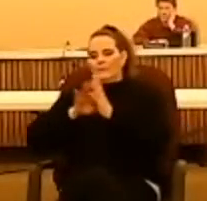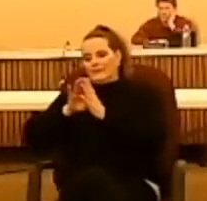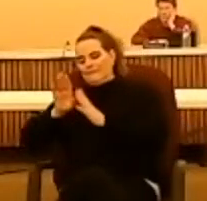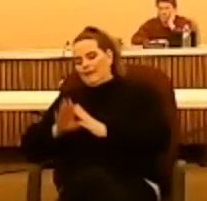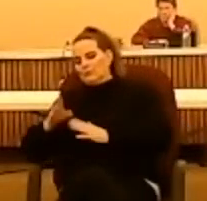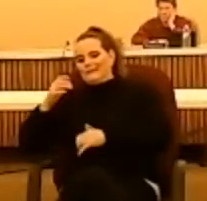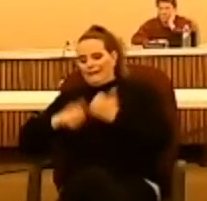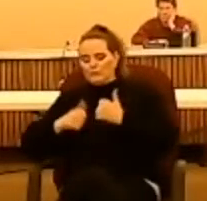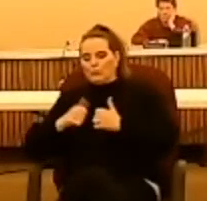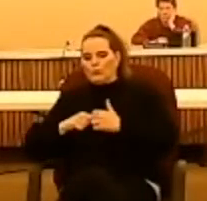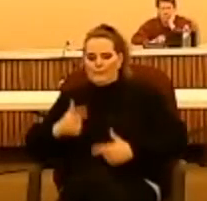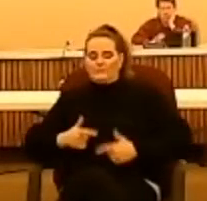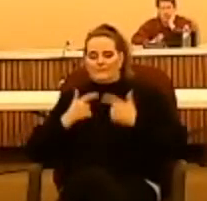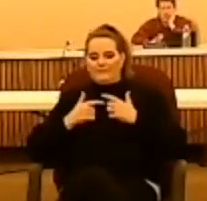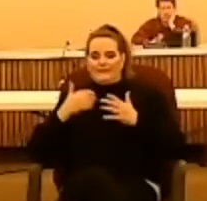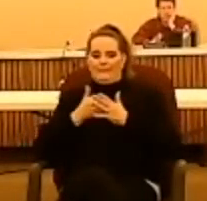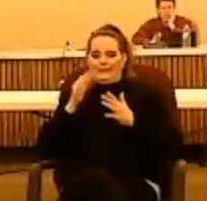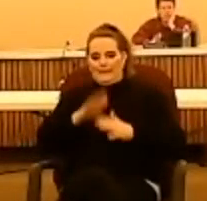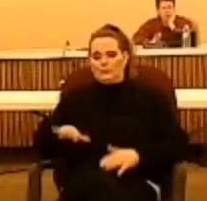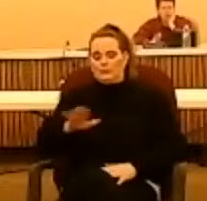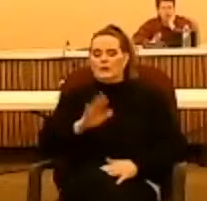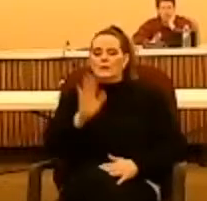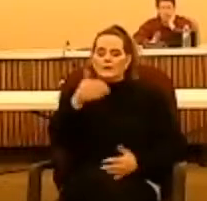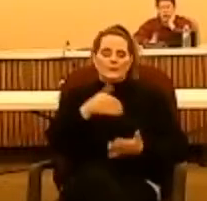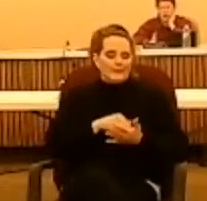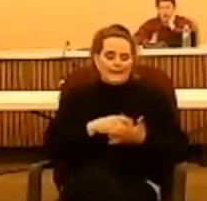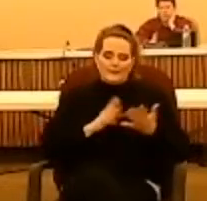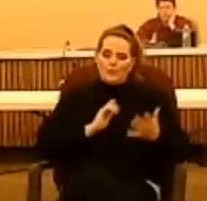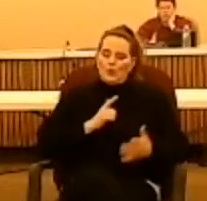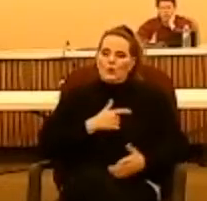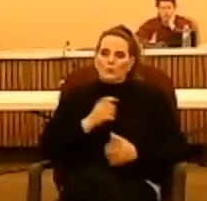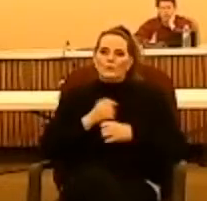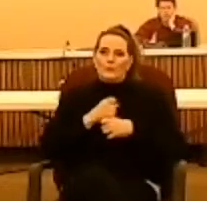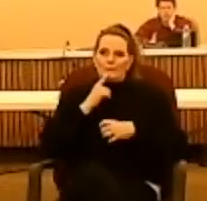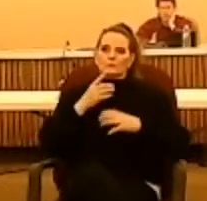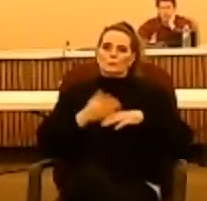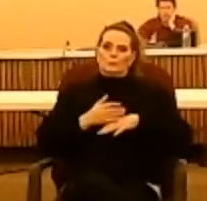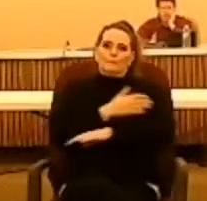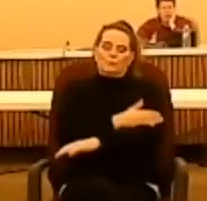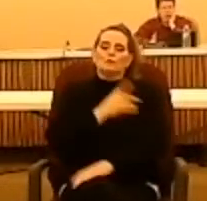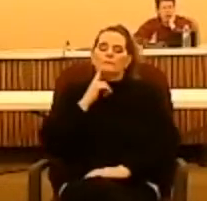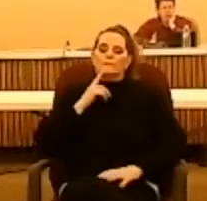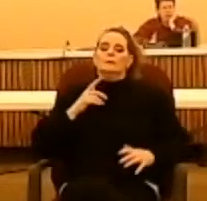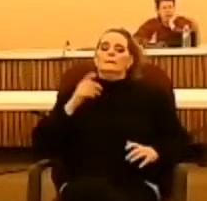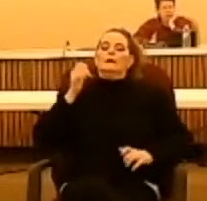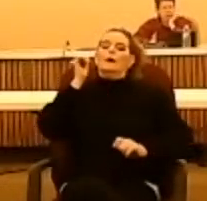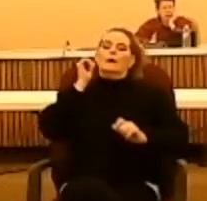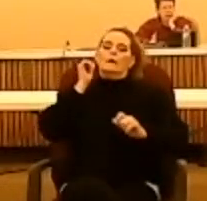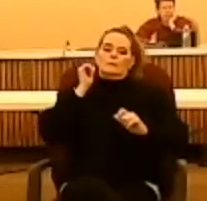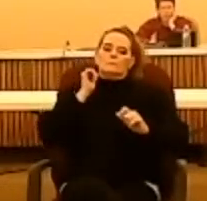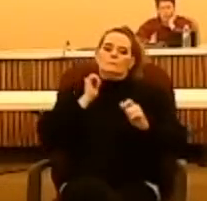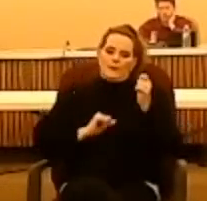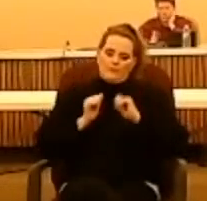in the neighborhood. Because again, we wanted to improve the performance there.